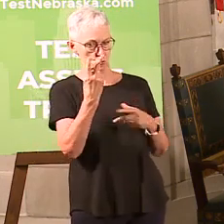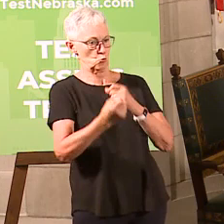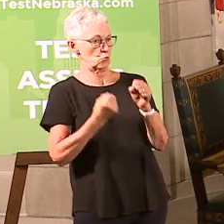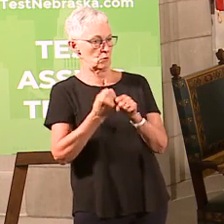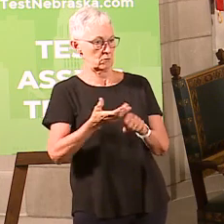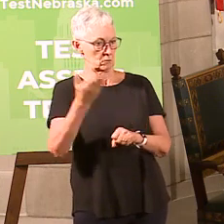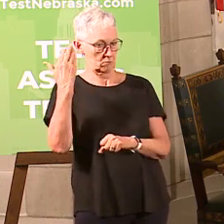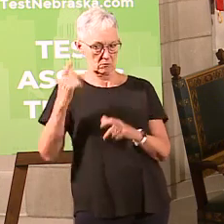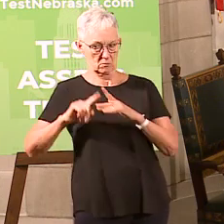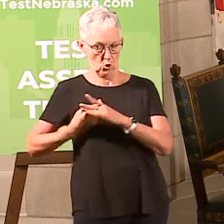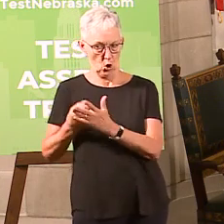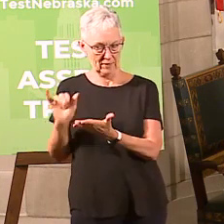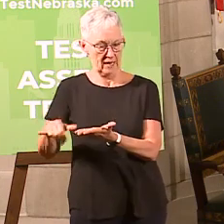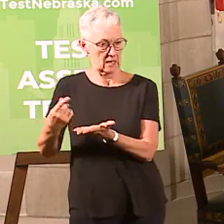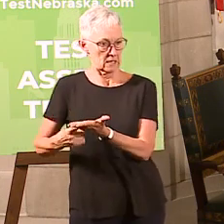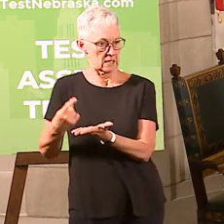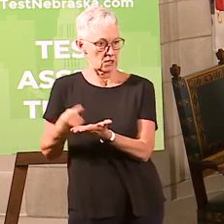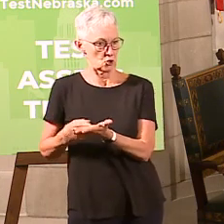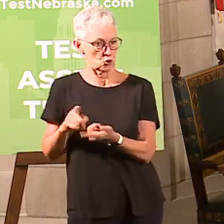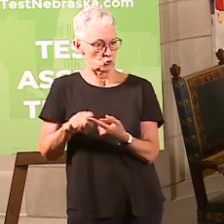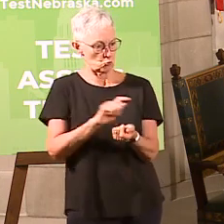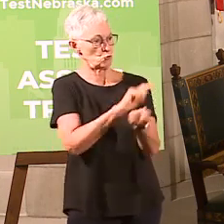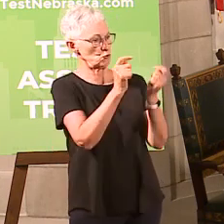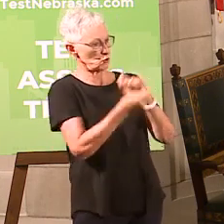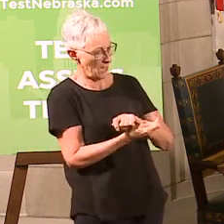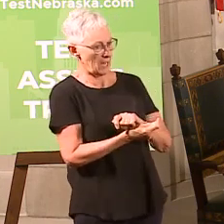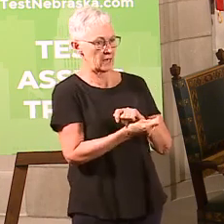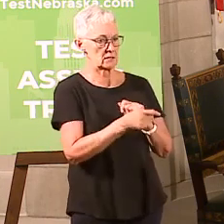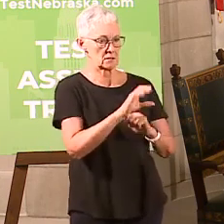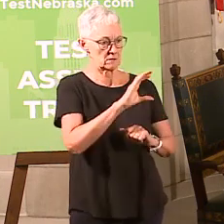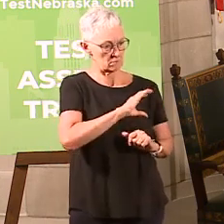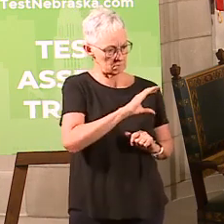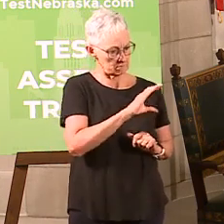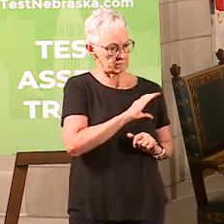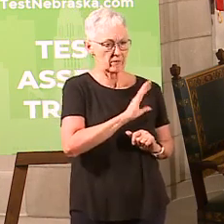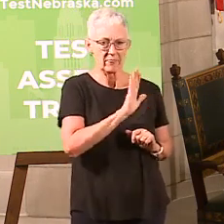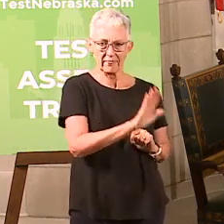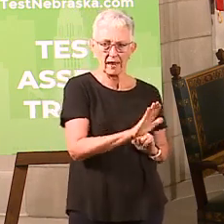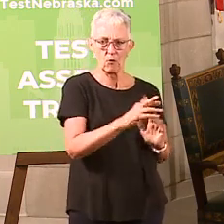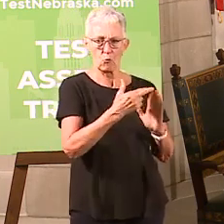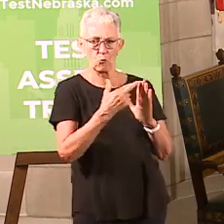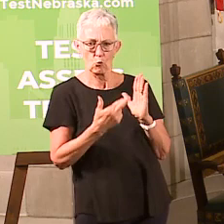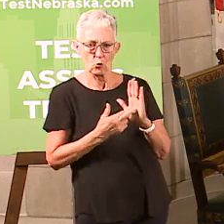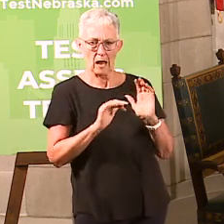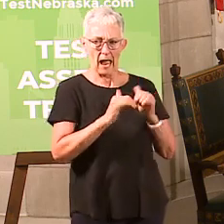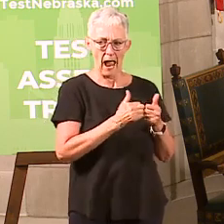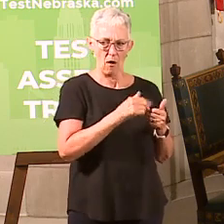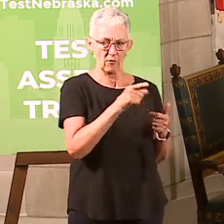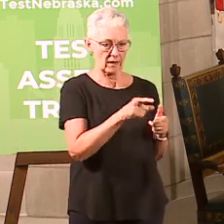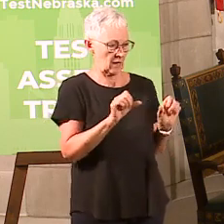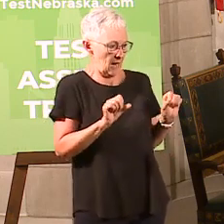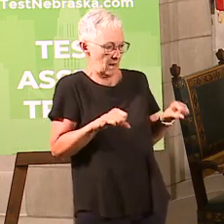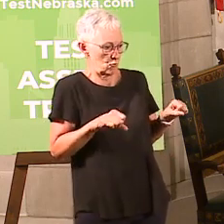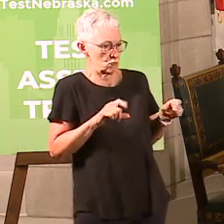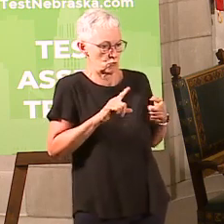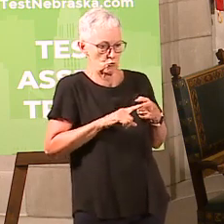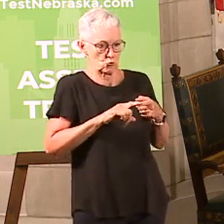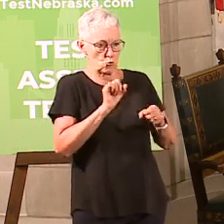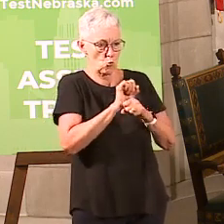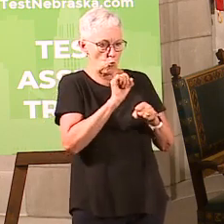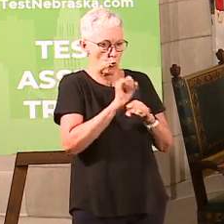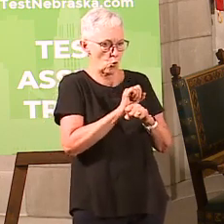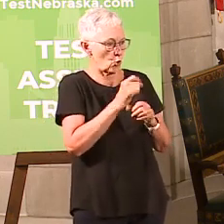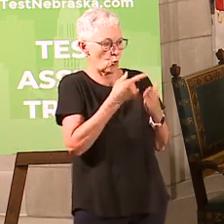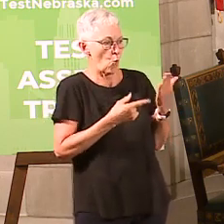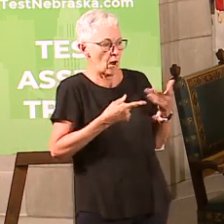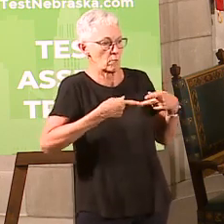about some of these reforms with regard to law enforcement. And again, I just urge you to go back and look at the voting record, go look at the